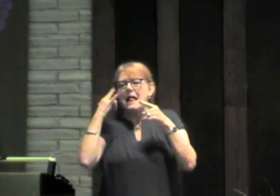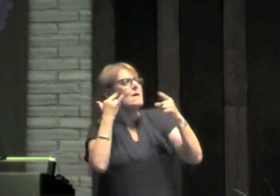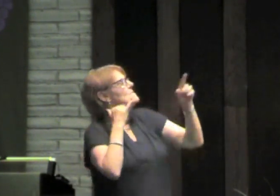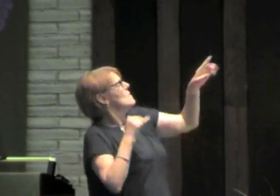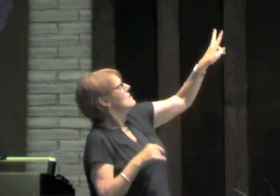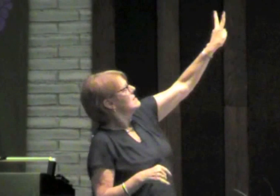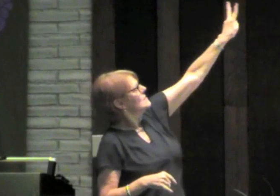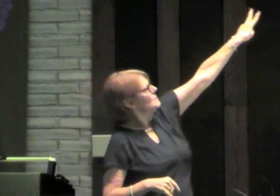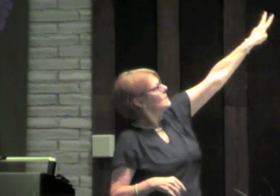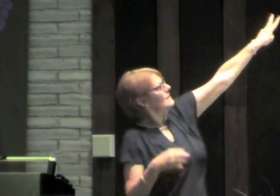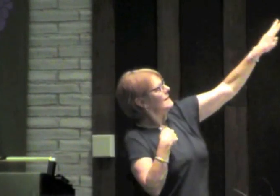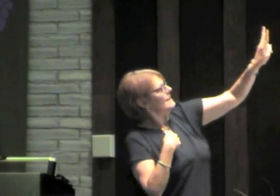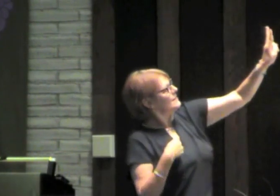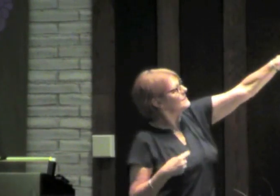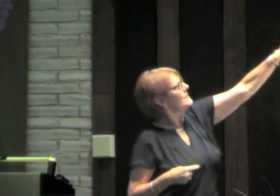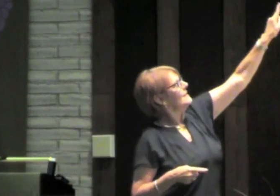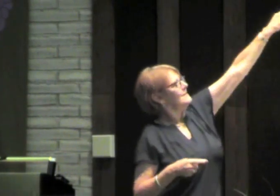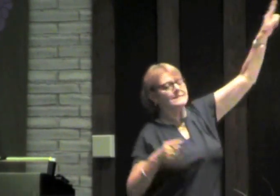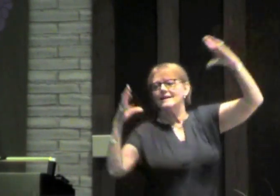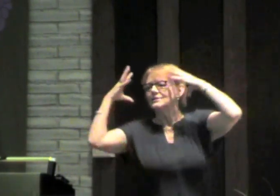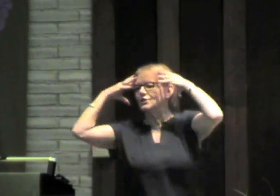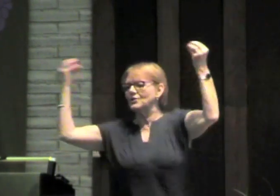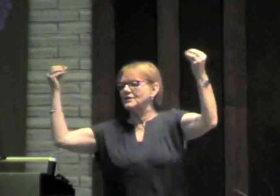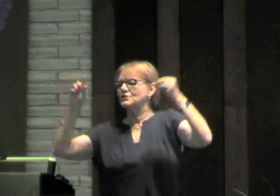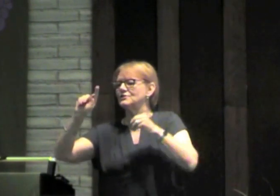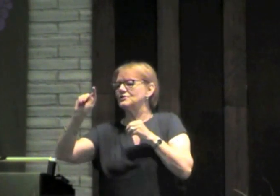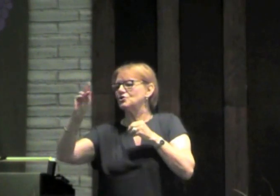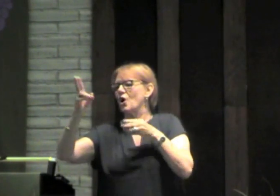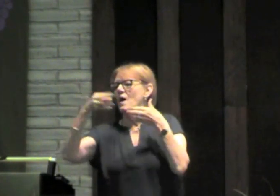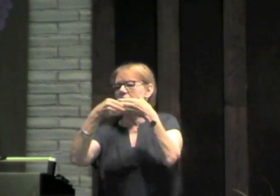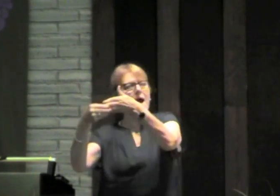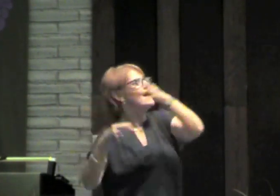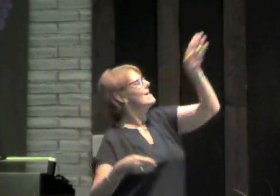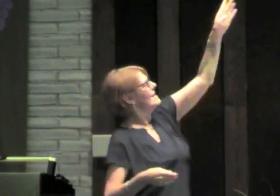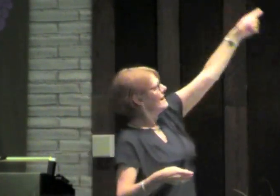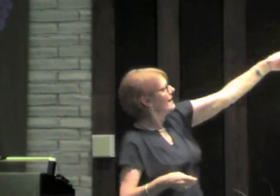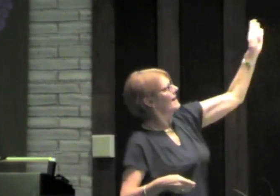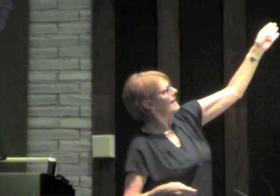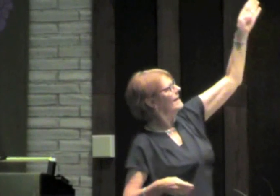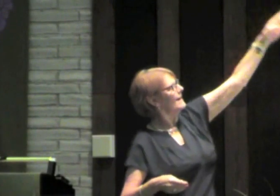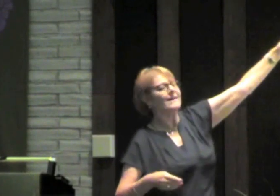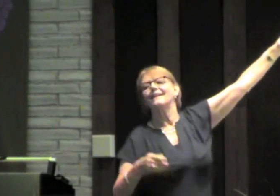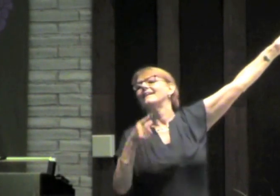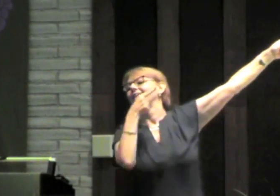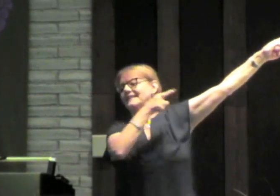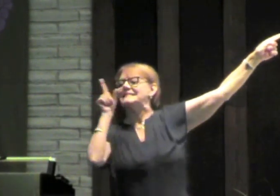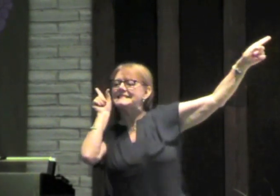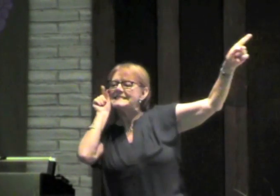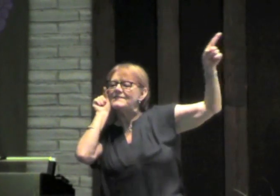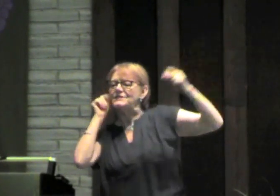This is our friends from California right here. This is our Dutch guide. And that